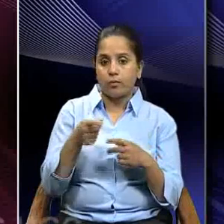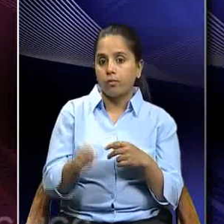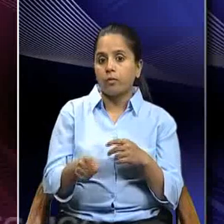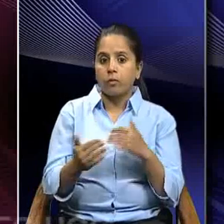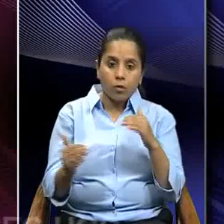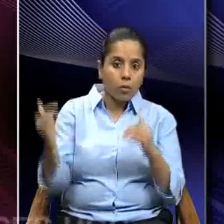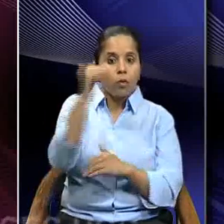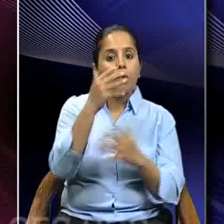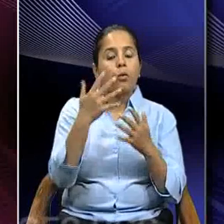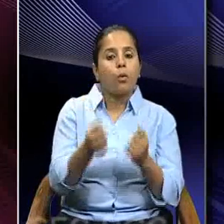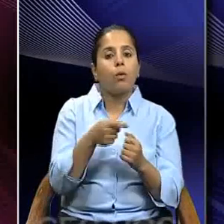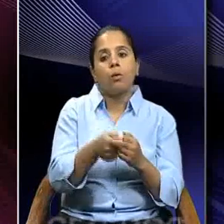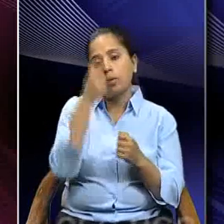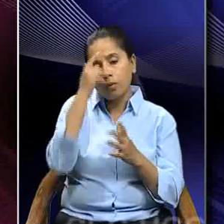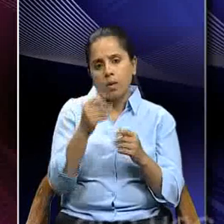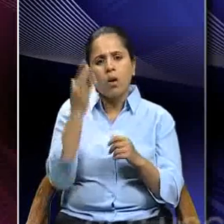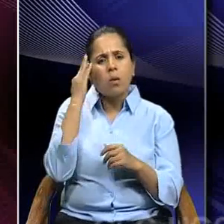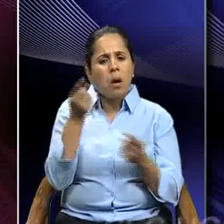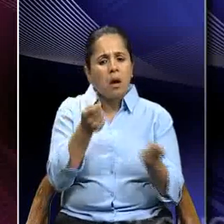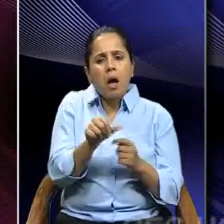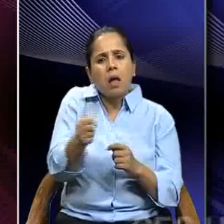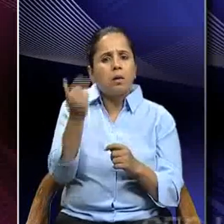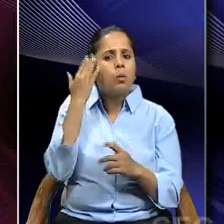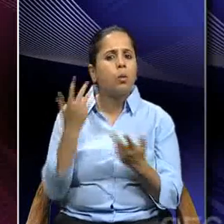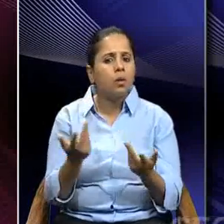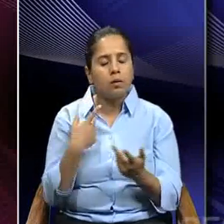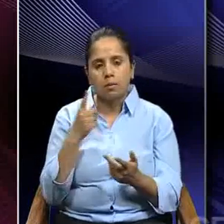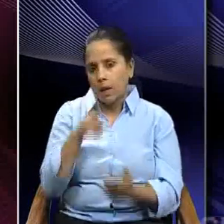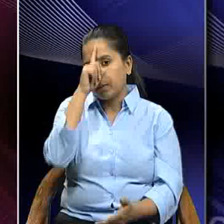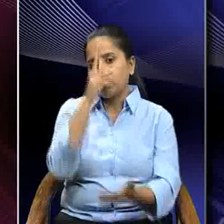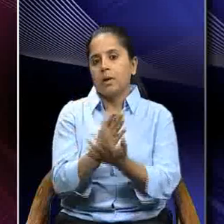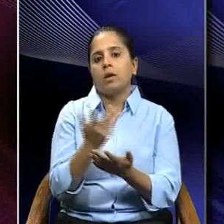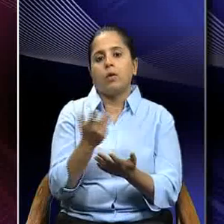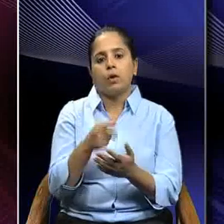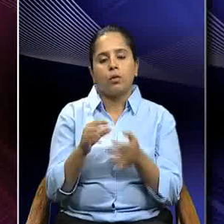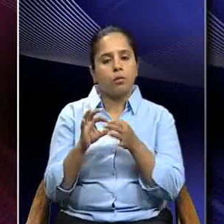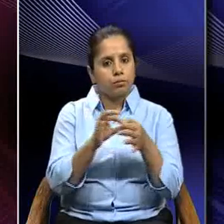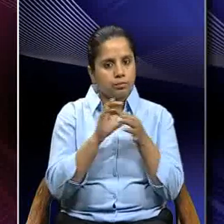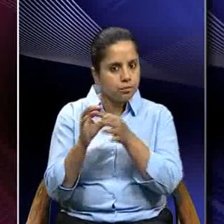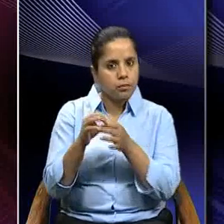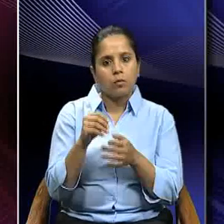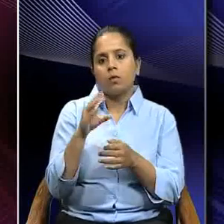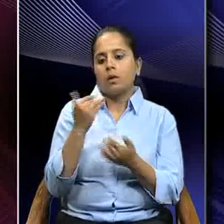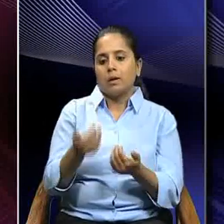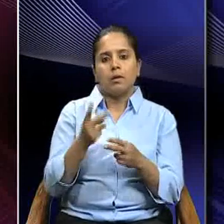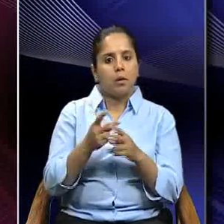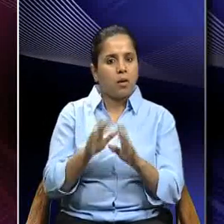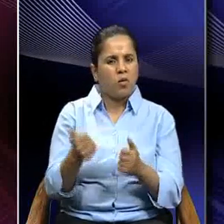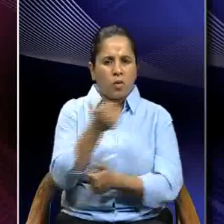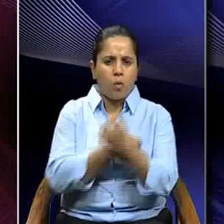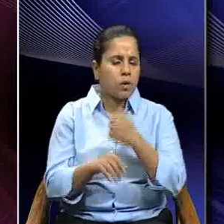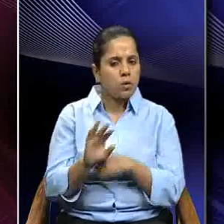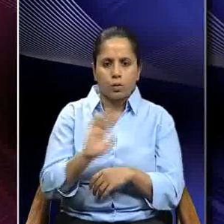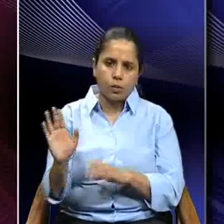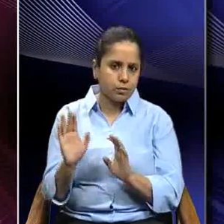overcome those dominations. Why to dominate others? We should believe into the cooperation, coexistence, not competition,